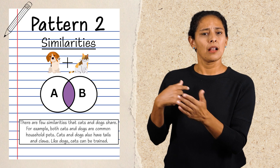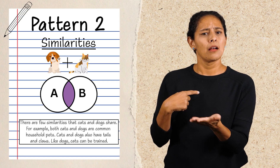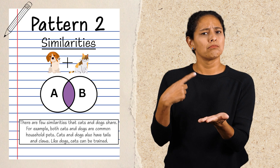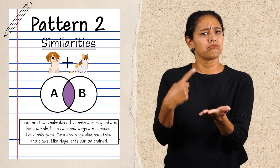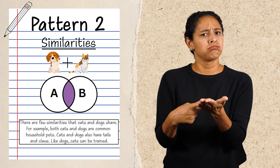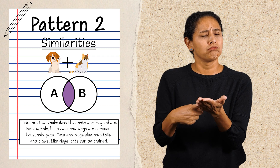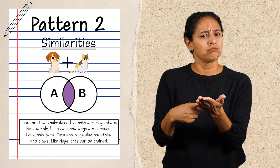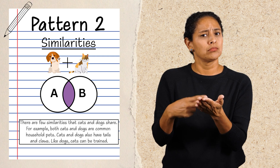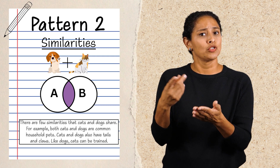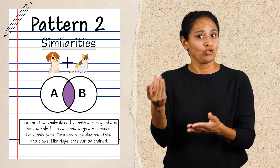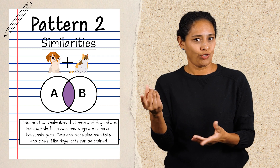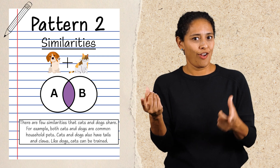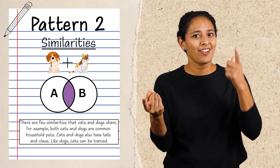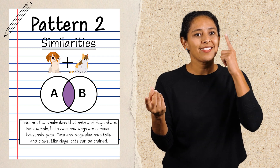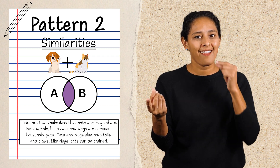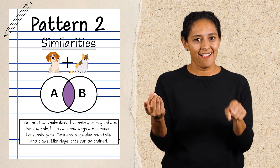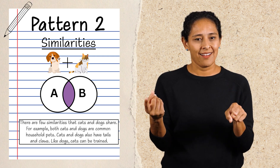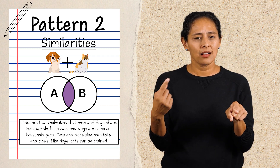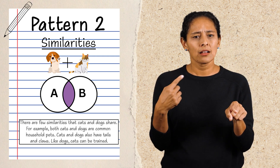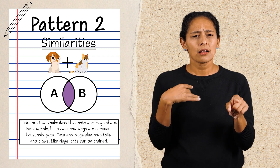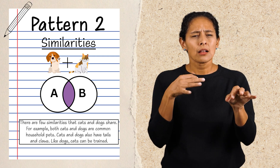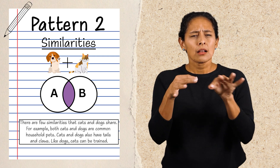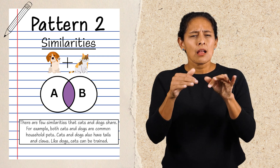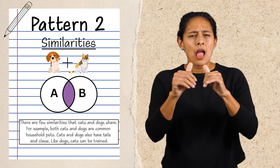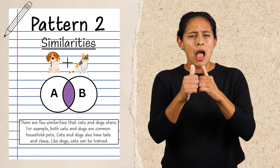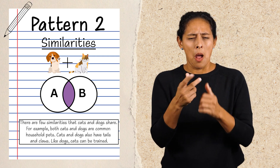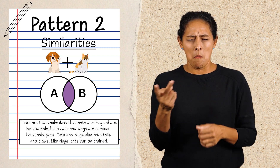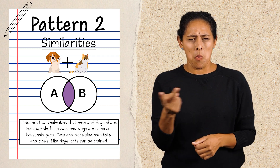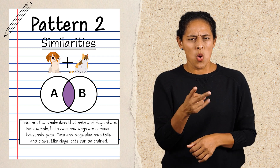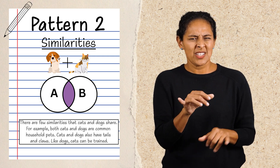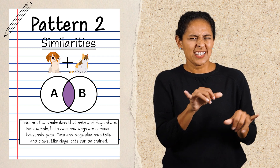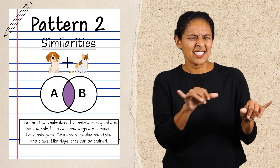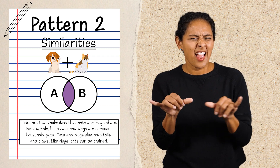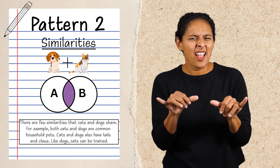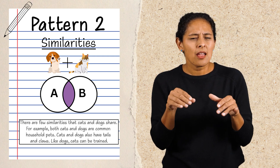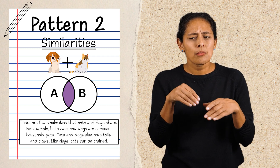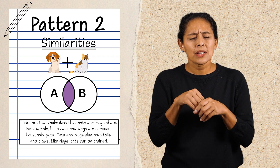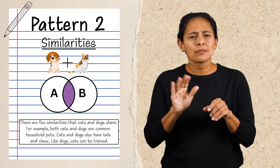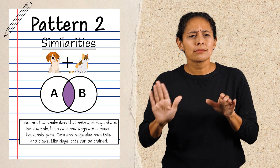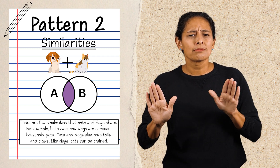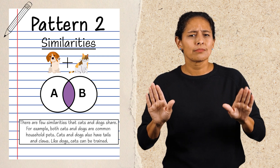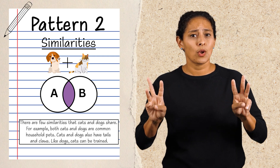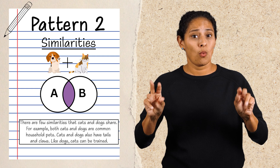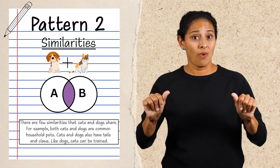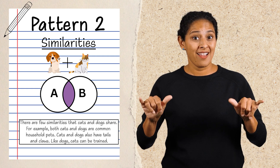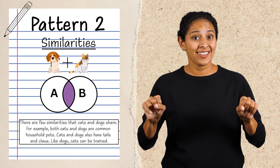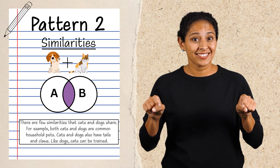Then, I talk about dogs and cats and how they are both the same in some ways.